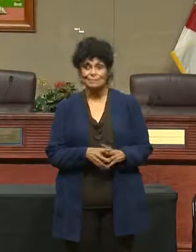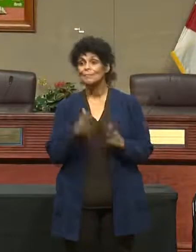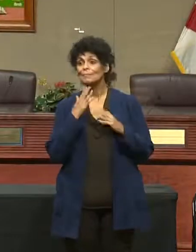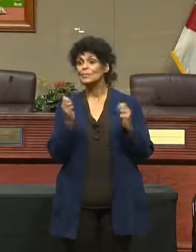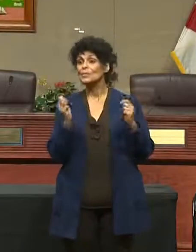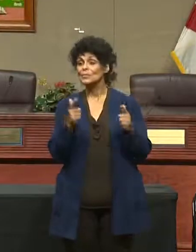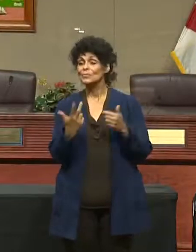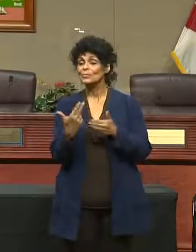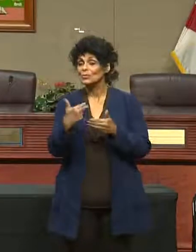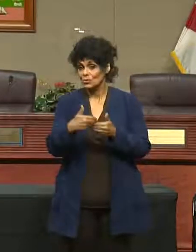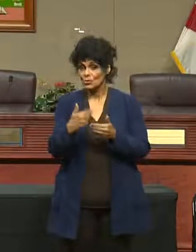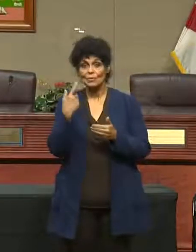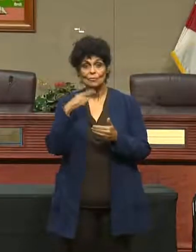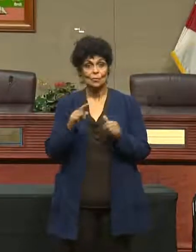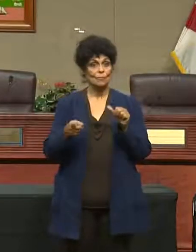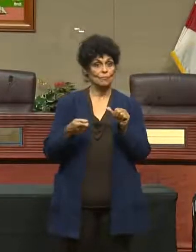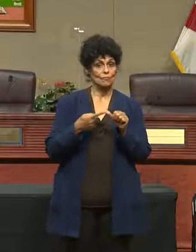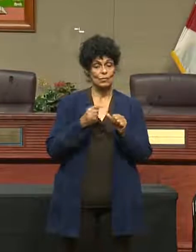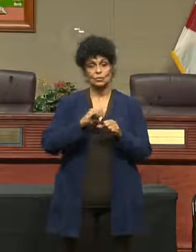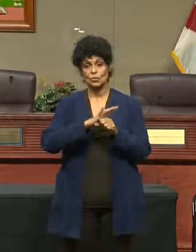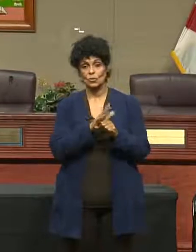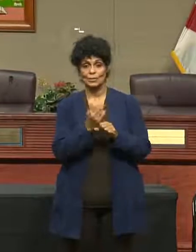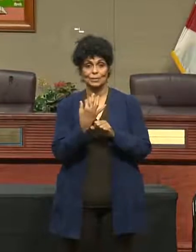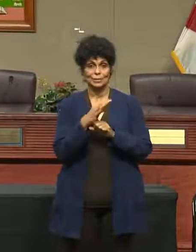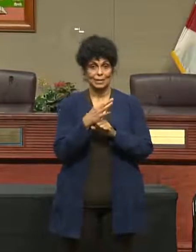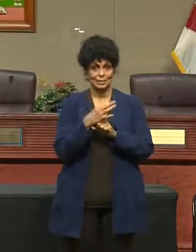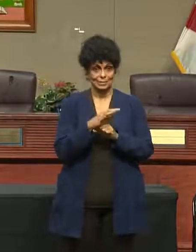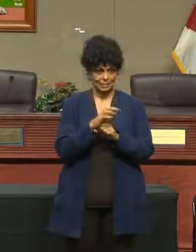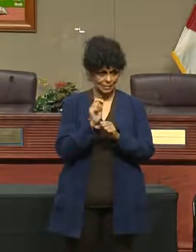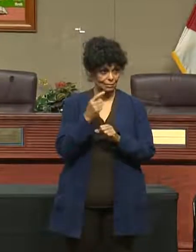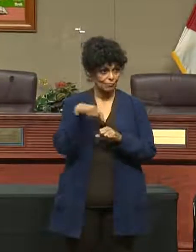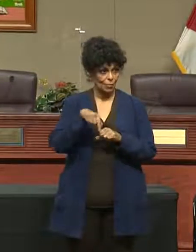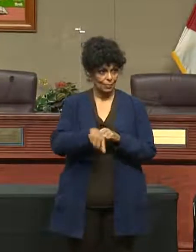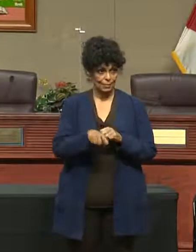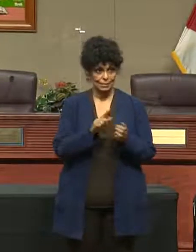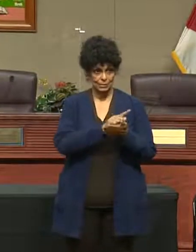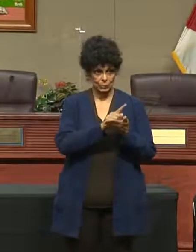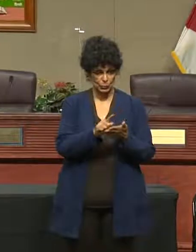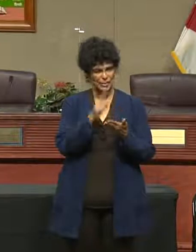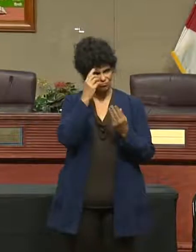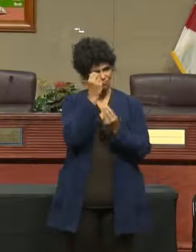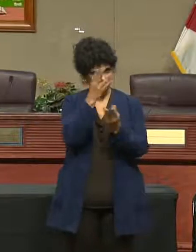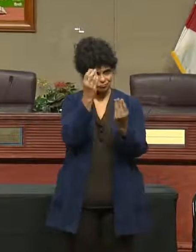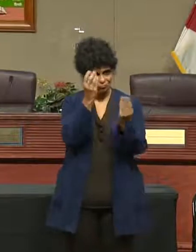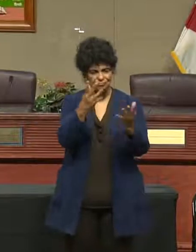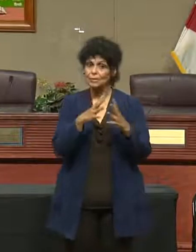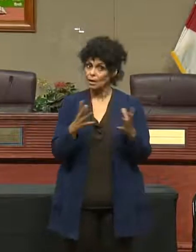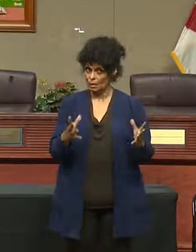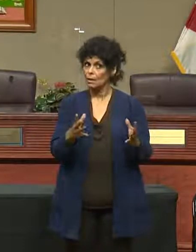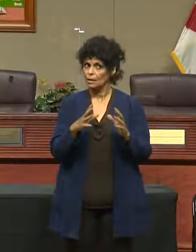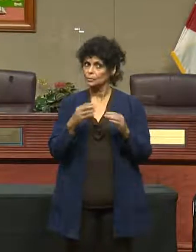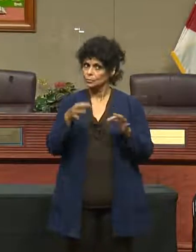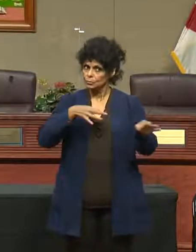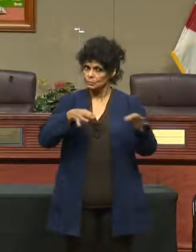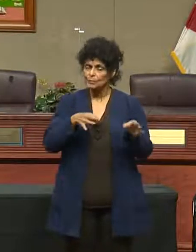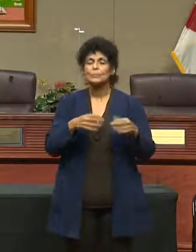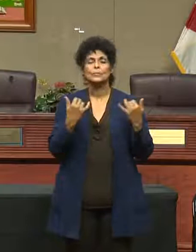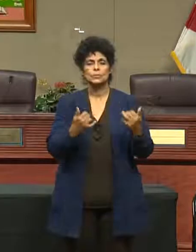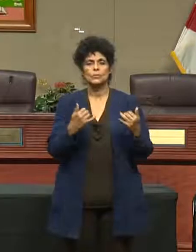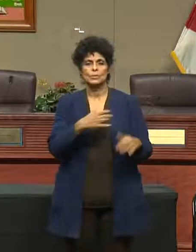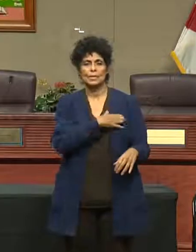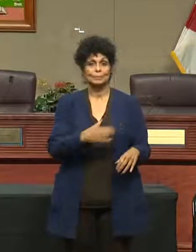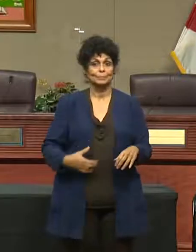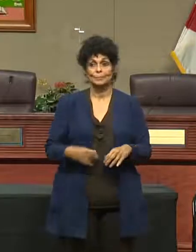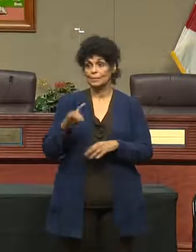Thank you so much for joining us for this, our first COVID-19 press briefing of the week. We have much to deliver today. Today, Orange County Mayor Jerry L. Demings